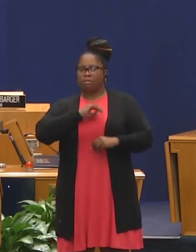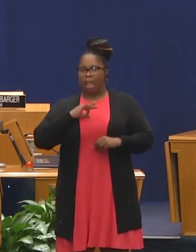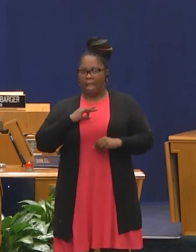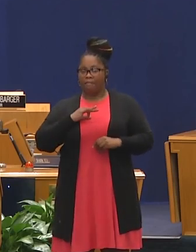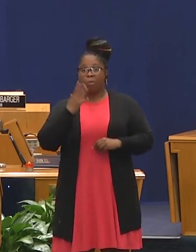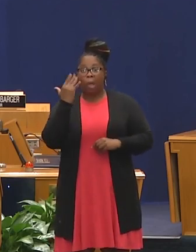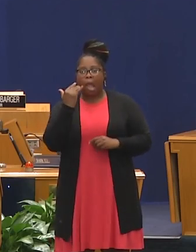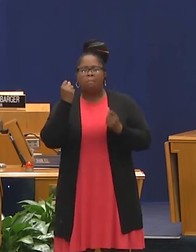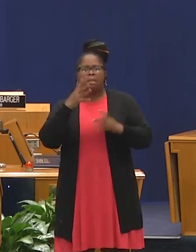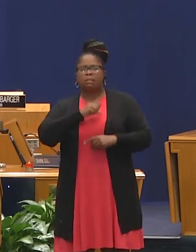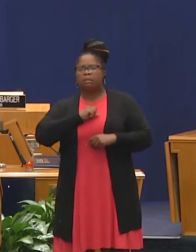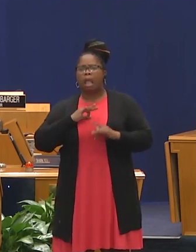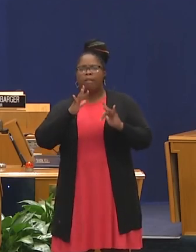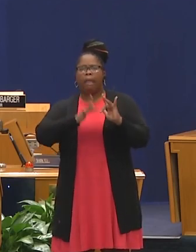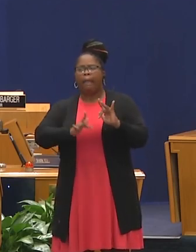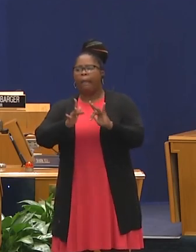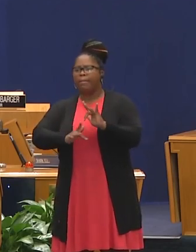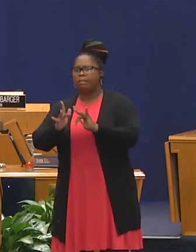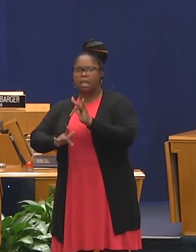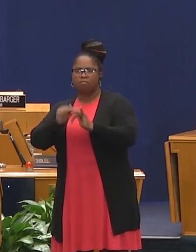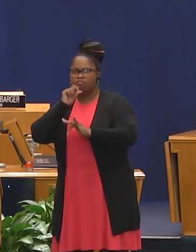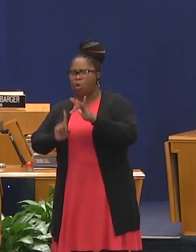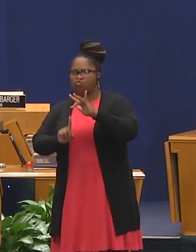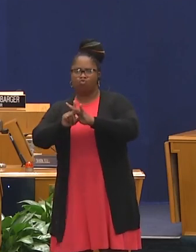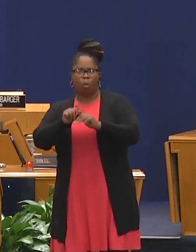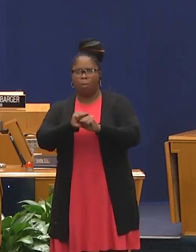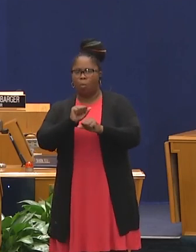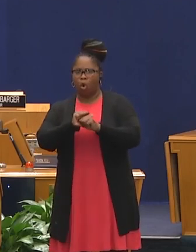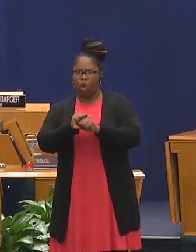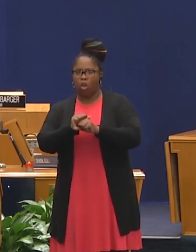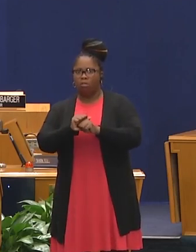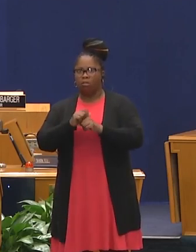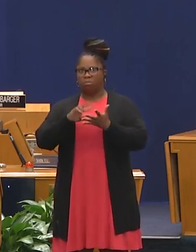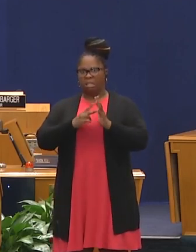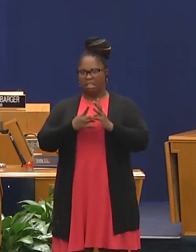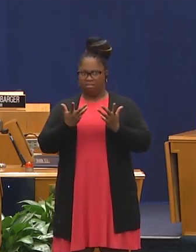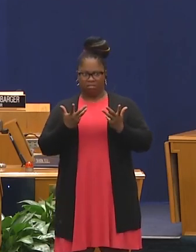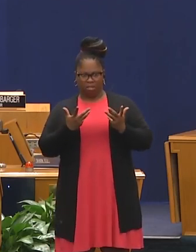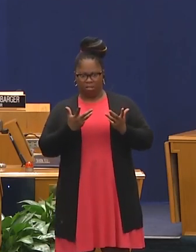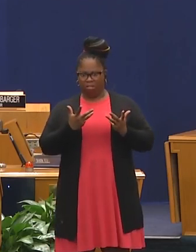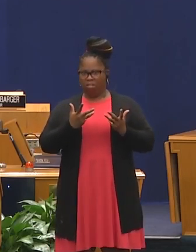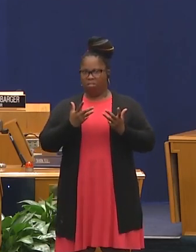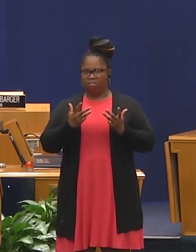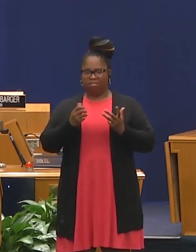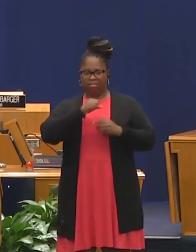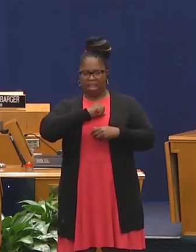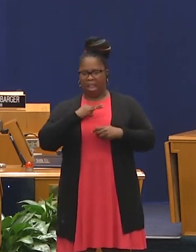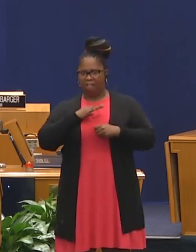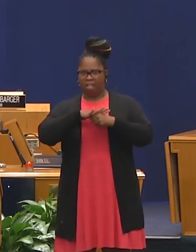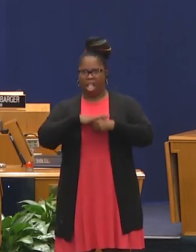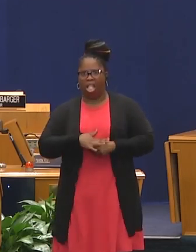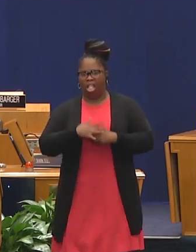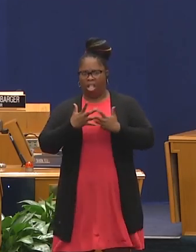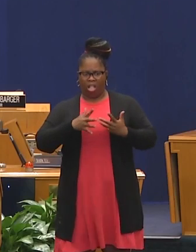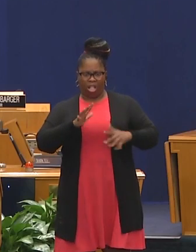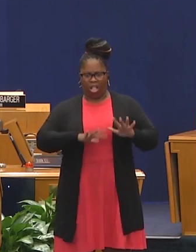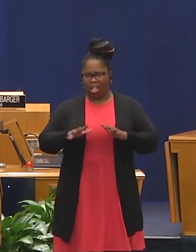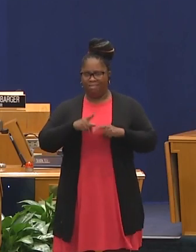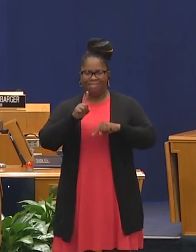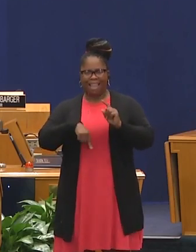absences at some of the facilities, which again limits the ability of the staff to provide high-quality